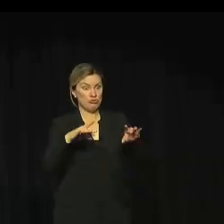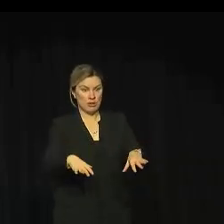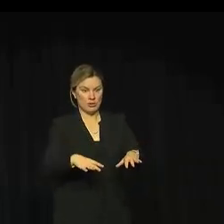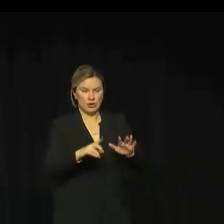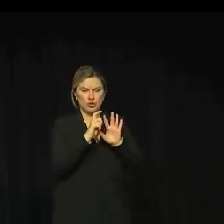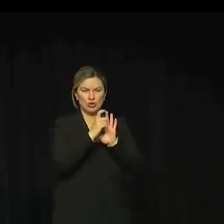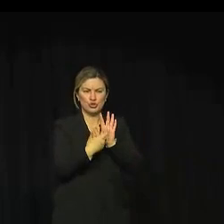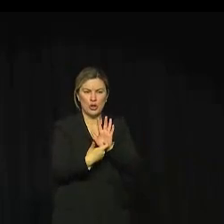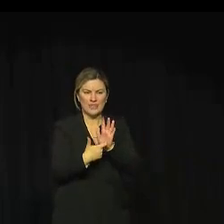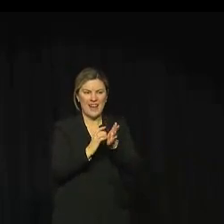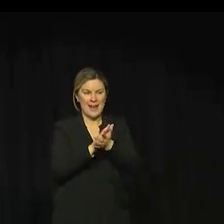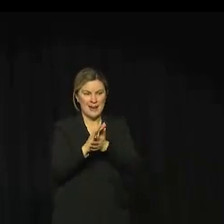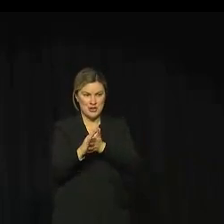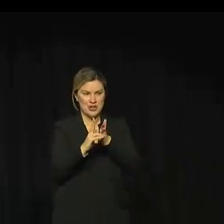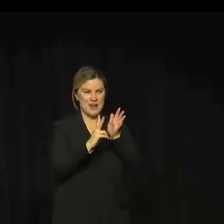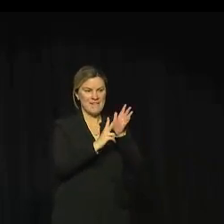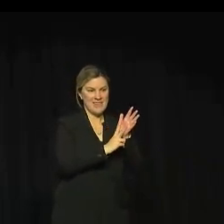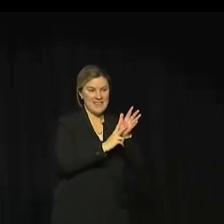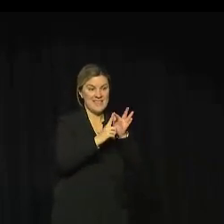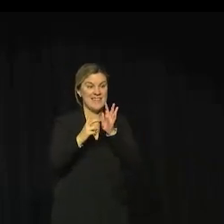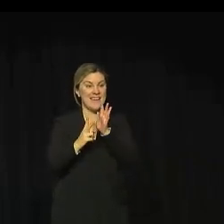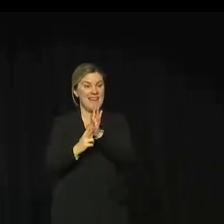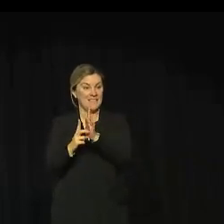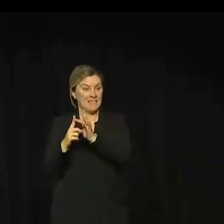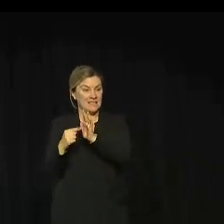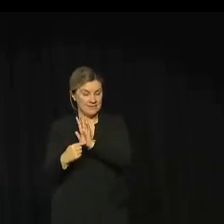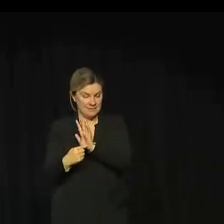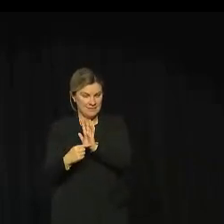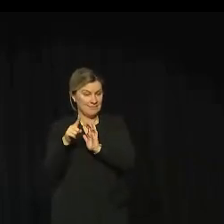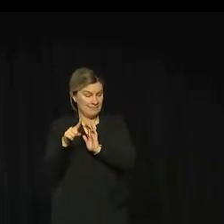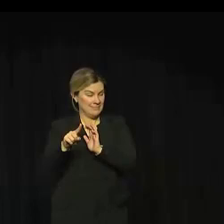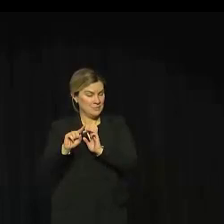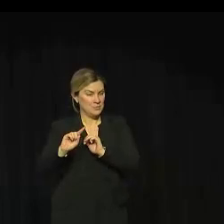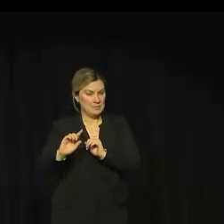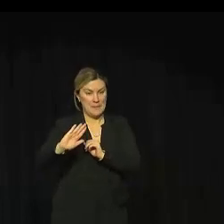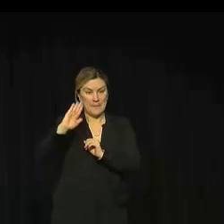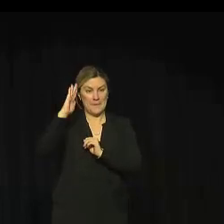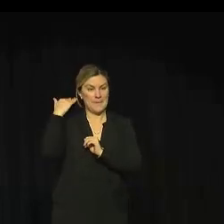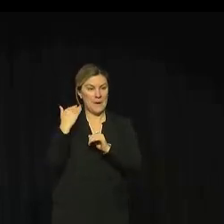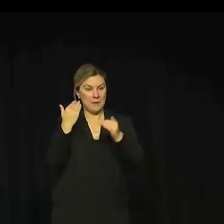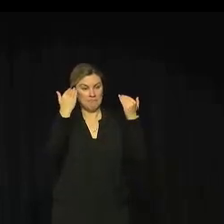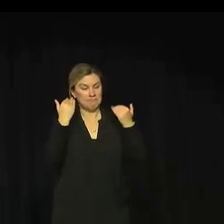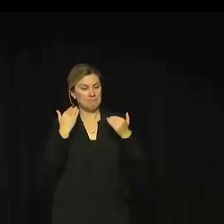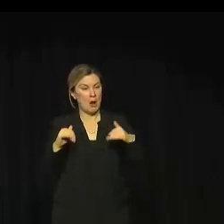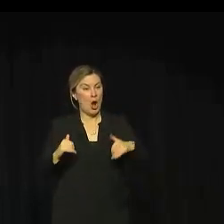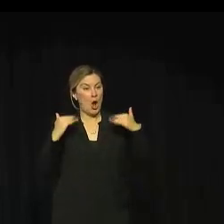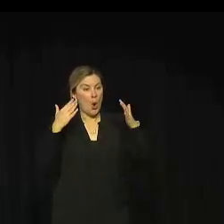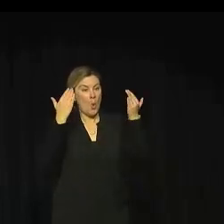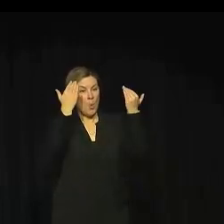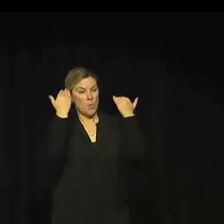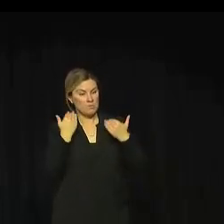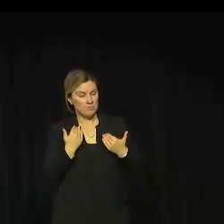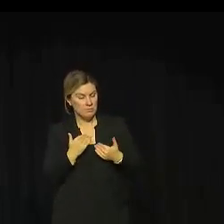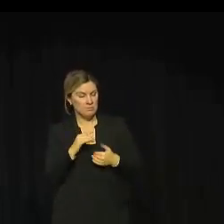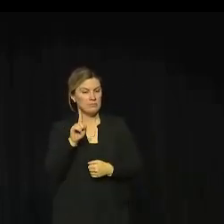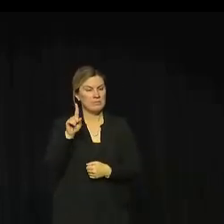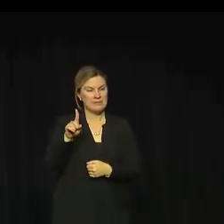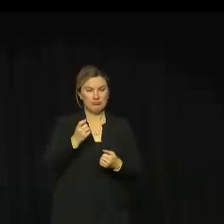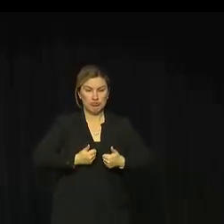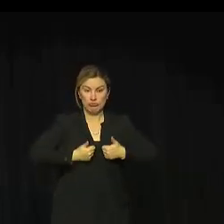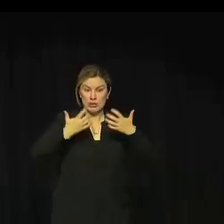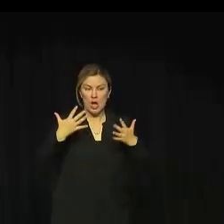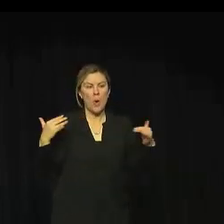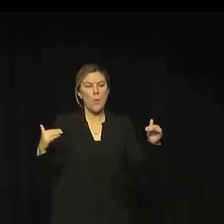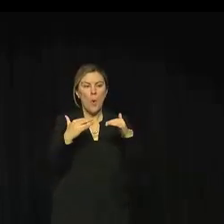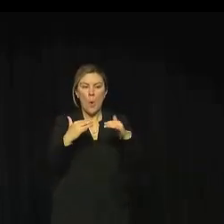Evatt. He was a former Justice of the High Court. He'd resigned his post on the High Court when the war came